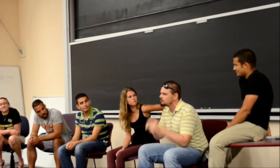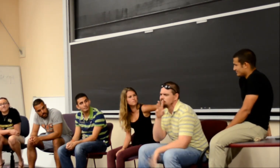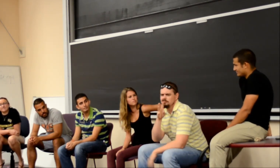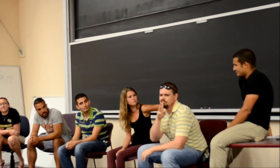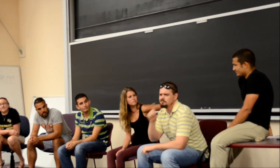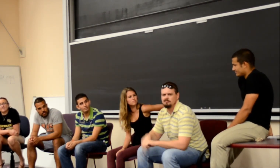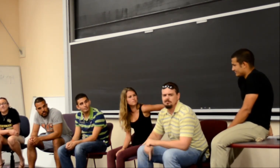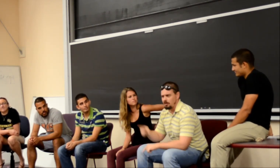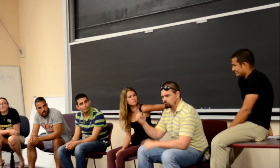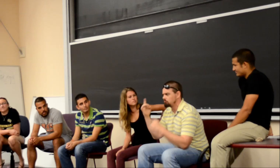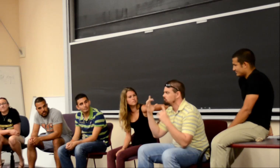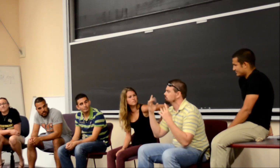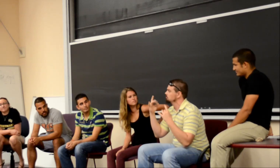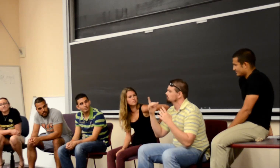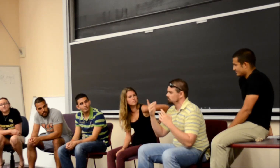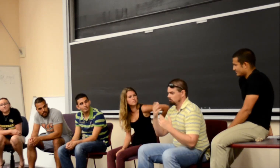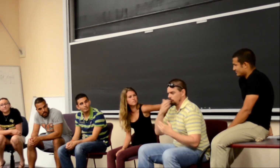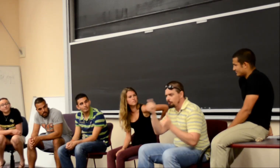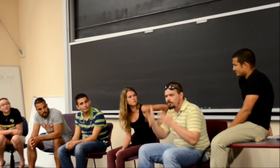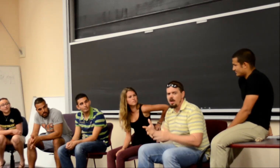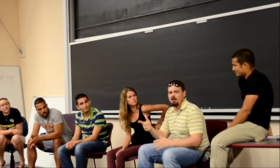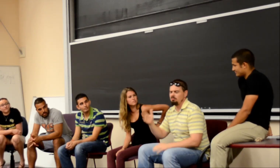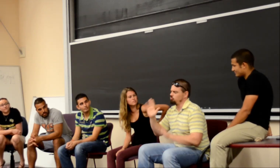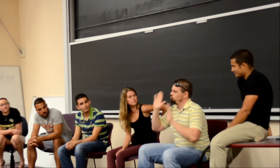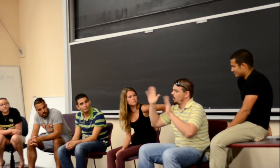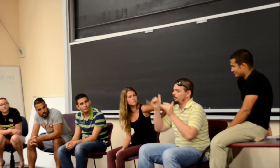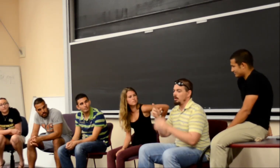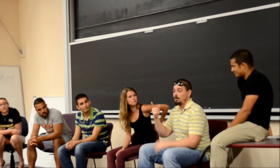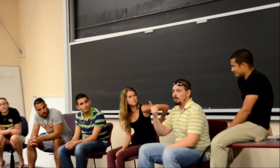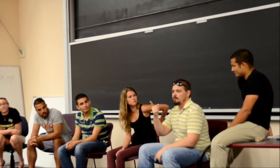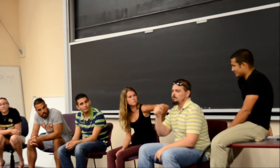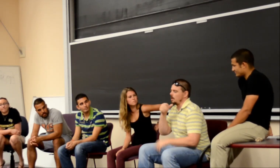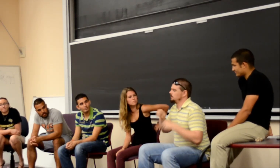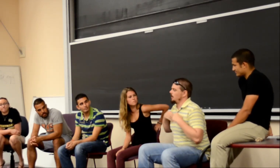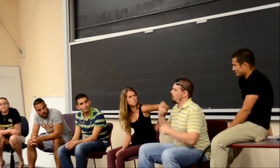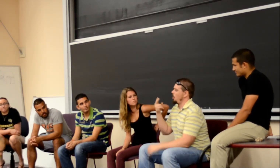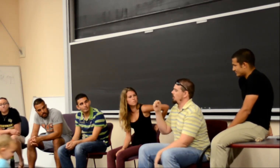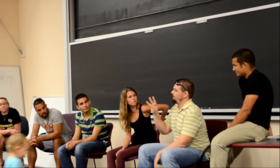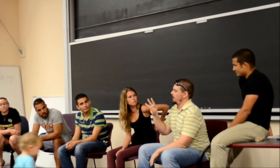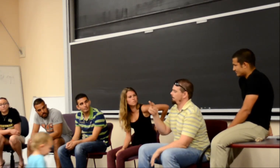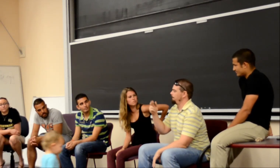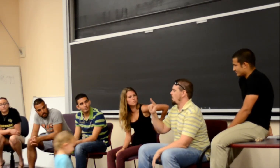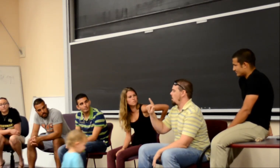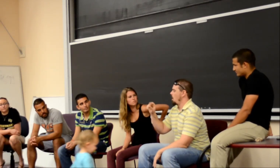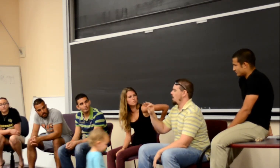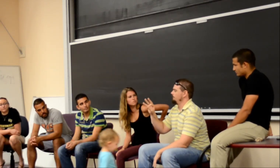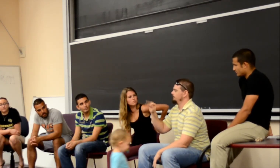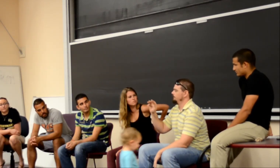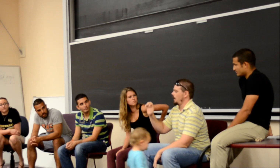started with a deaf person. He couldn't talk. So the umpire, they came up with signs.